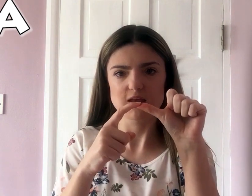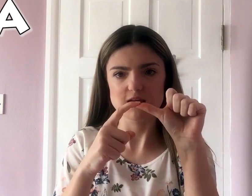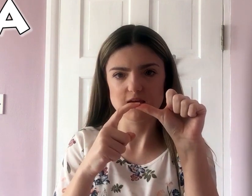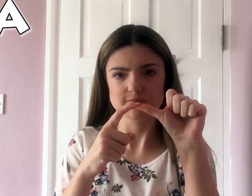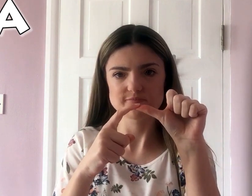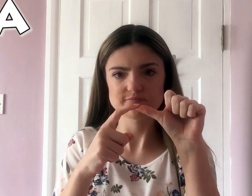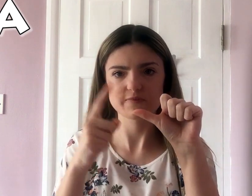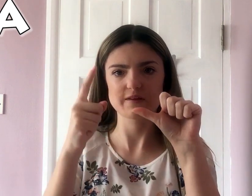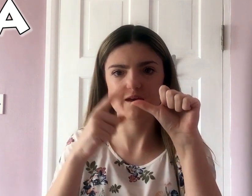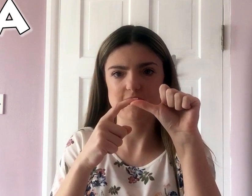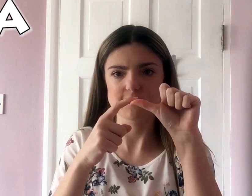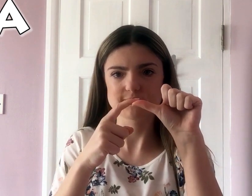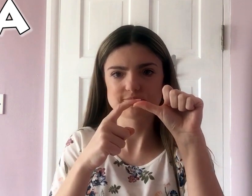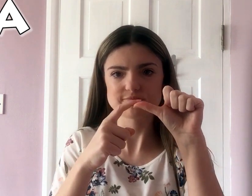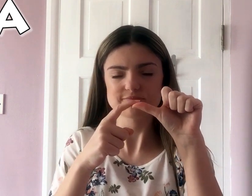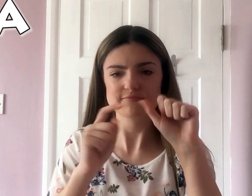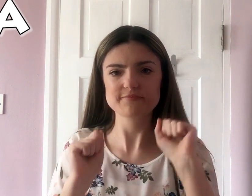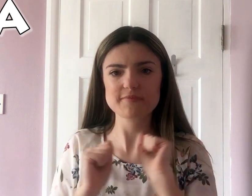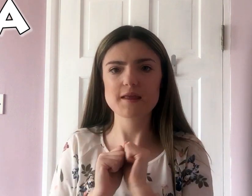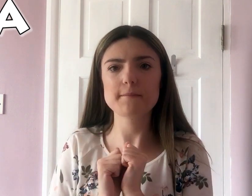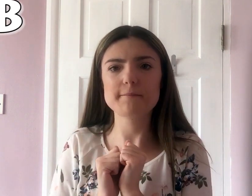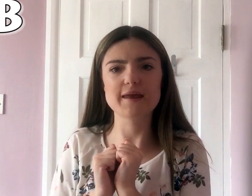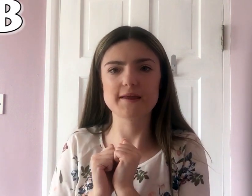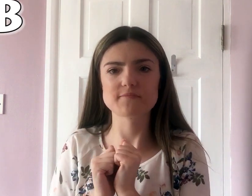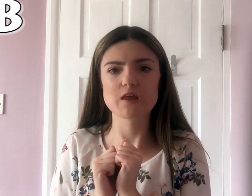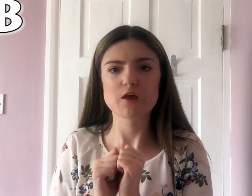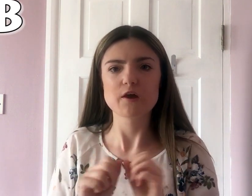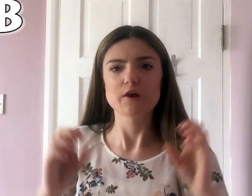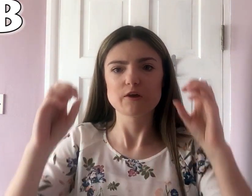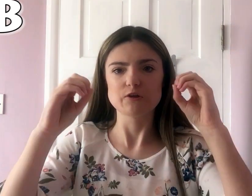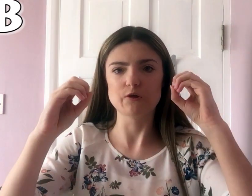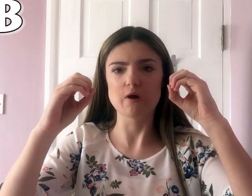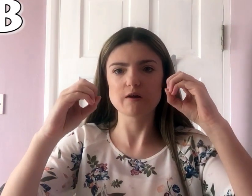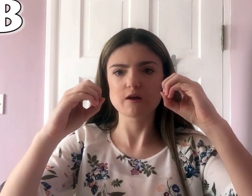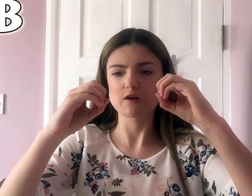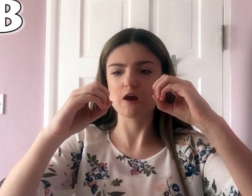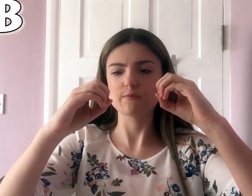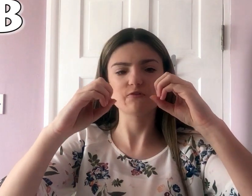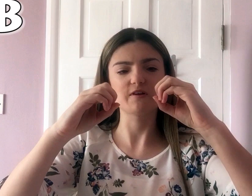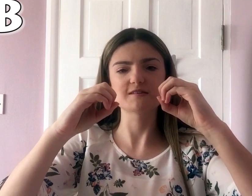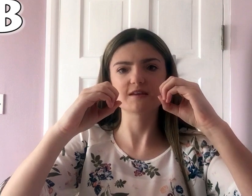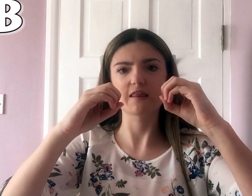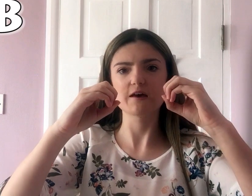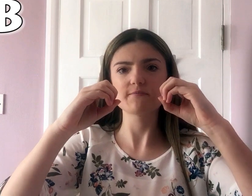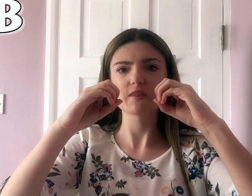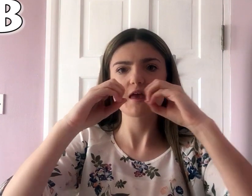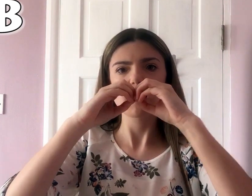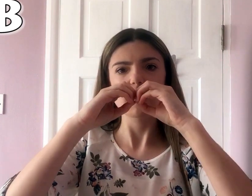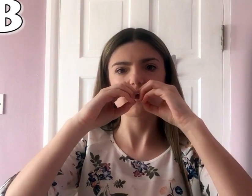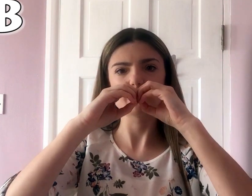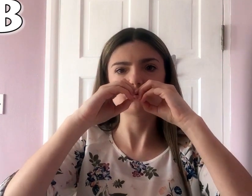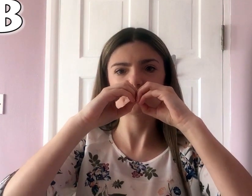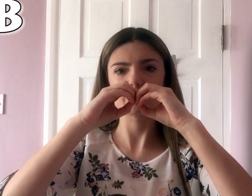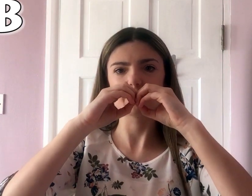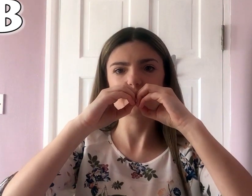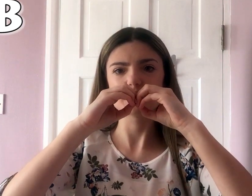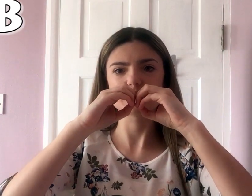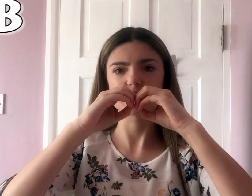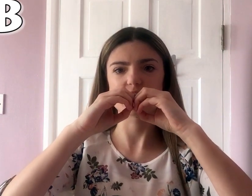here, A. And B, you cup your fingers together and push them together,